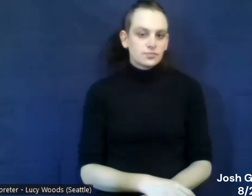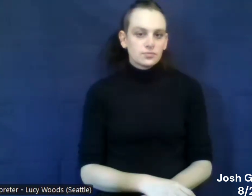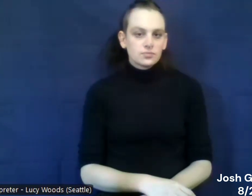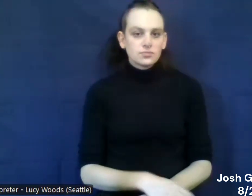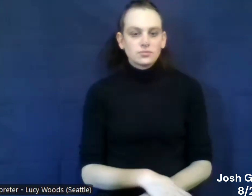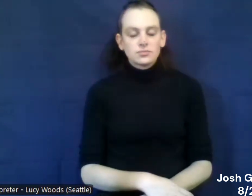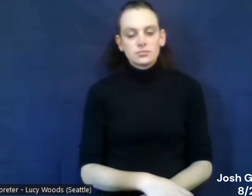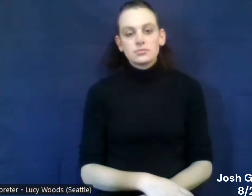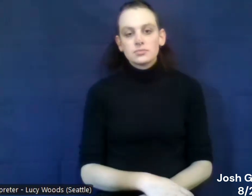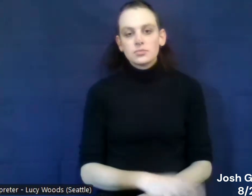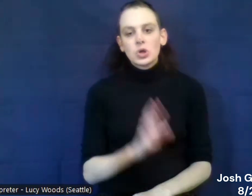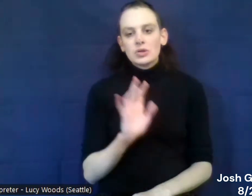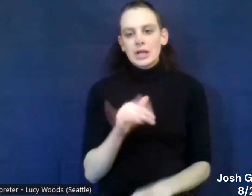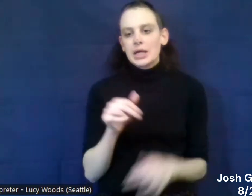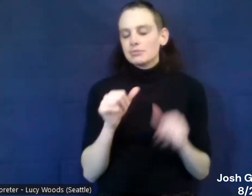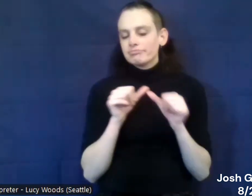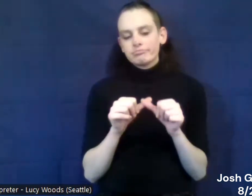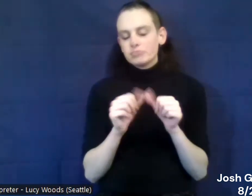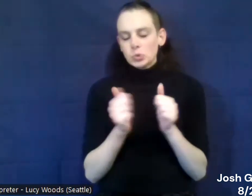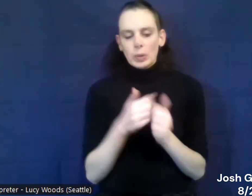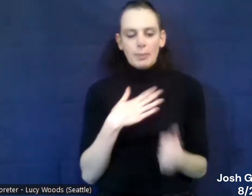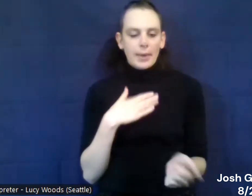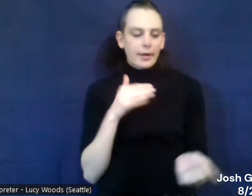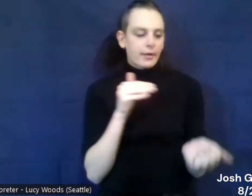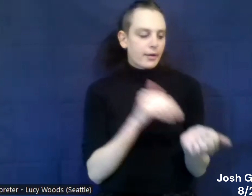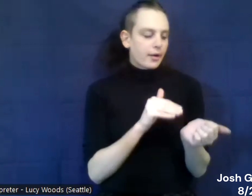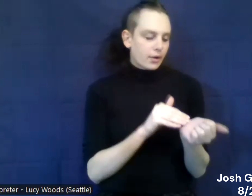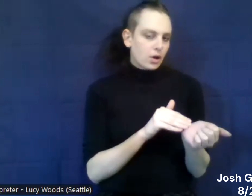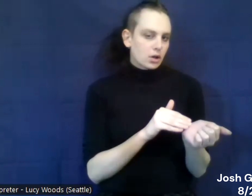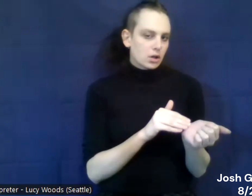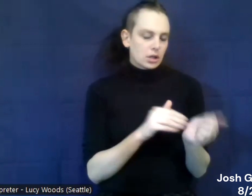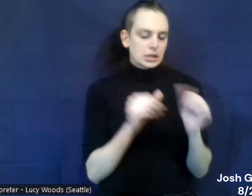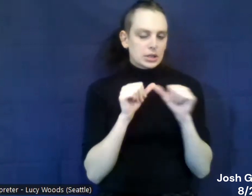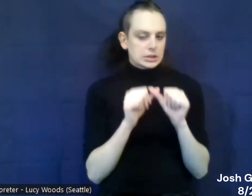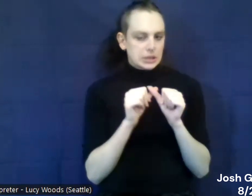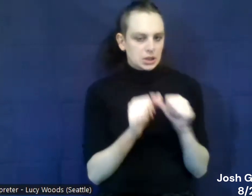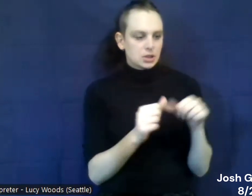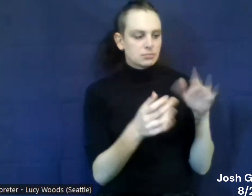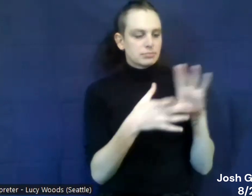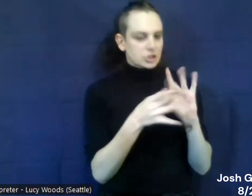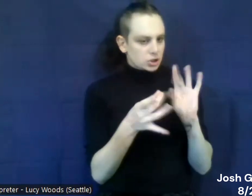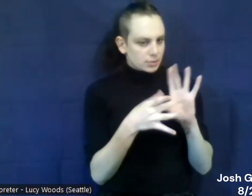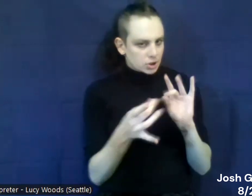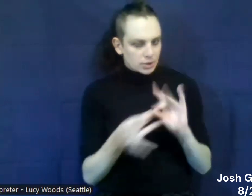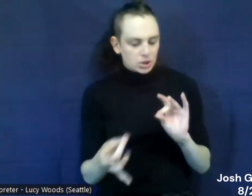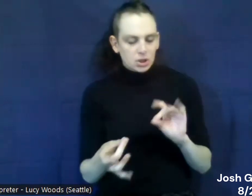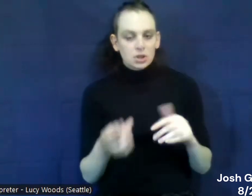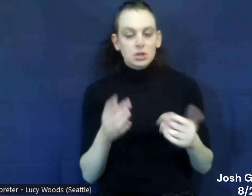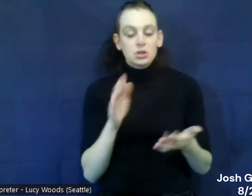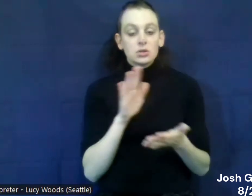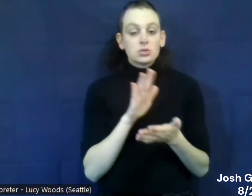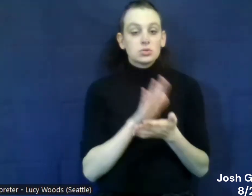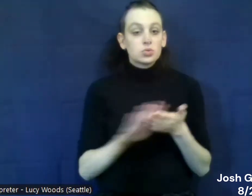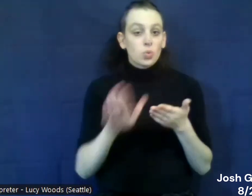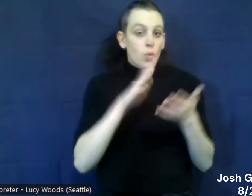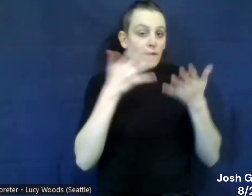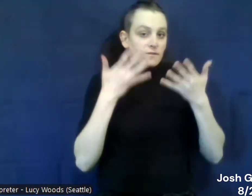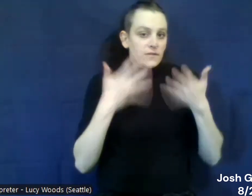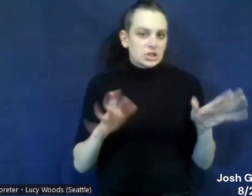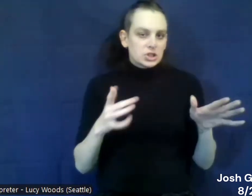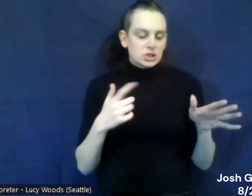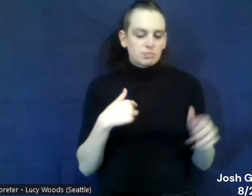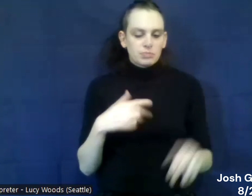was sort of a running thing with my doctor. But once I completed school, I actually got a job in another